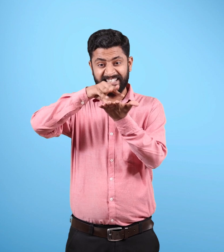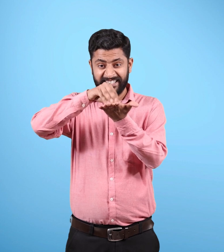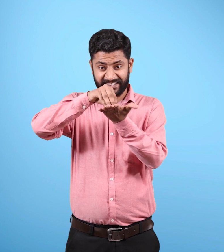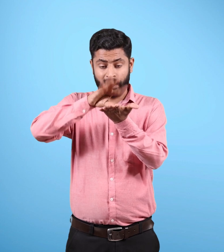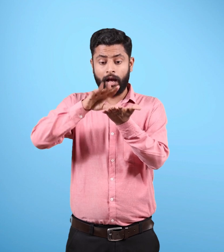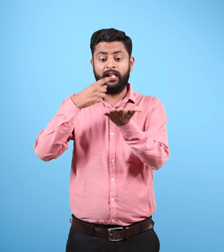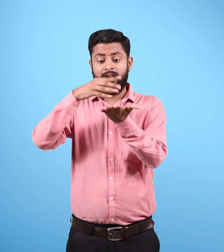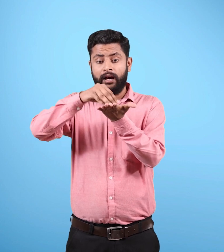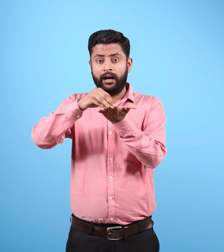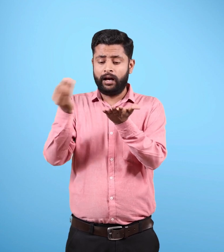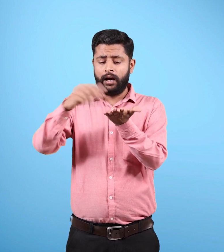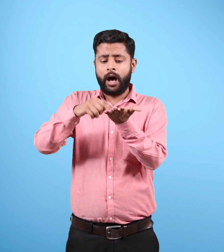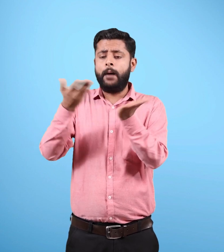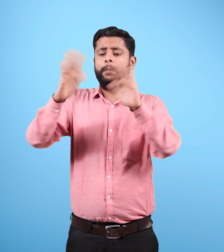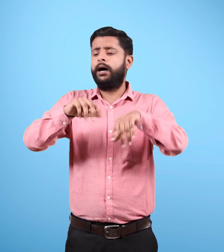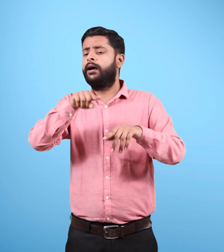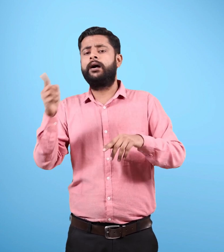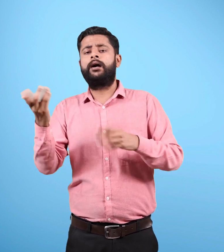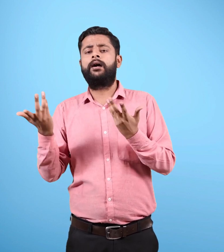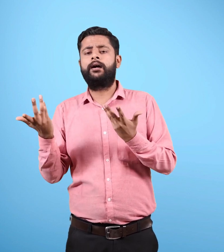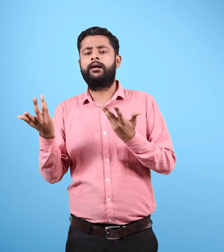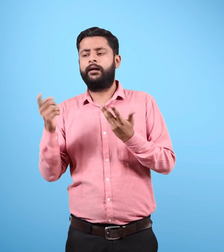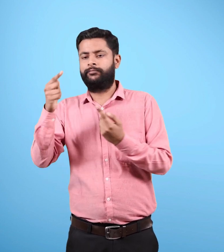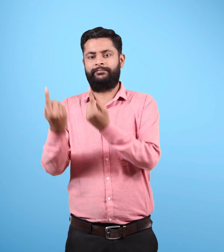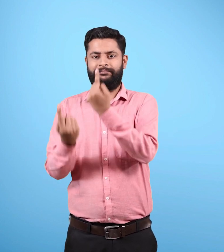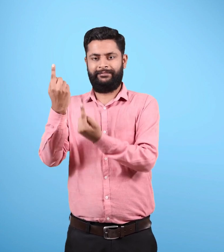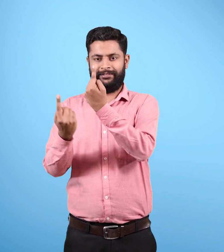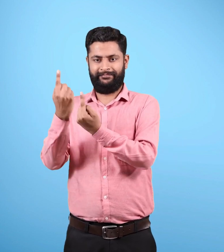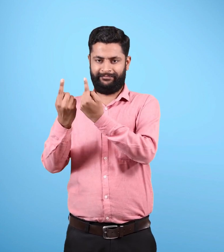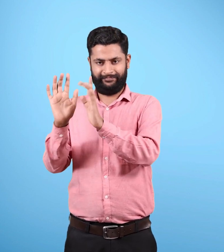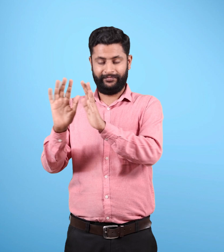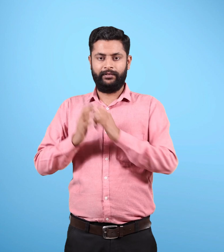Ingredients, rice. Sources, plant.